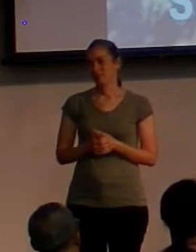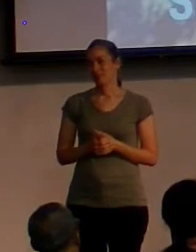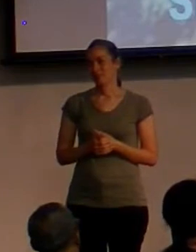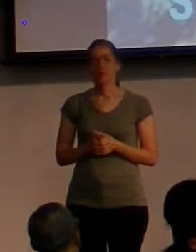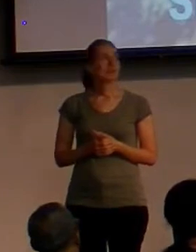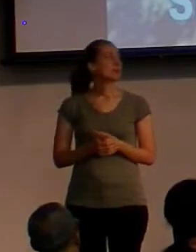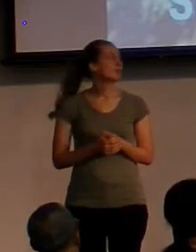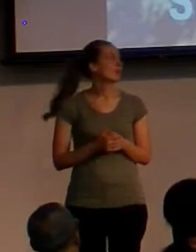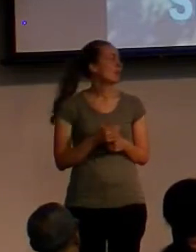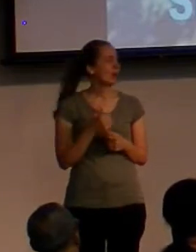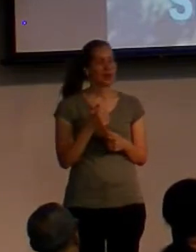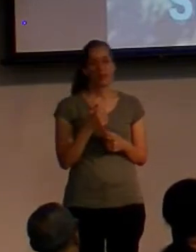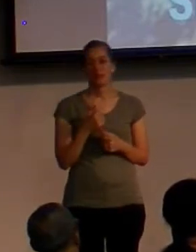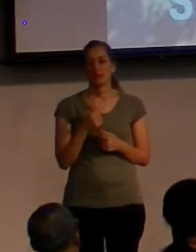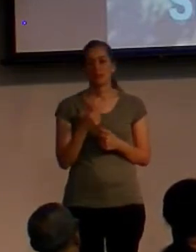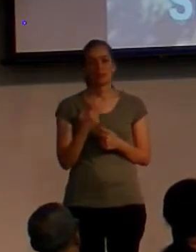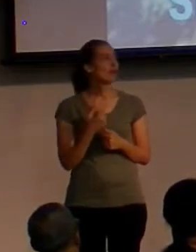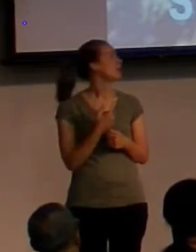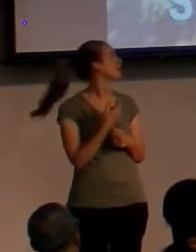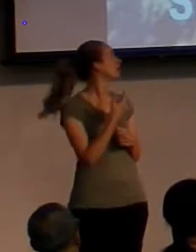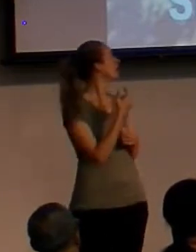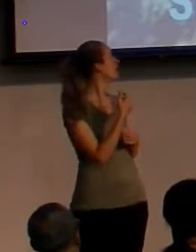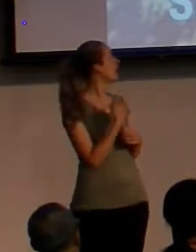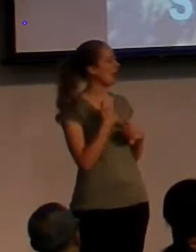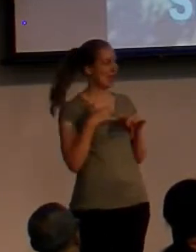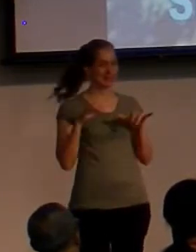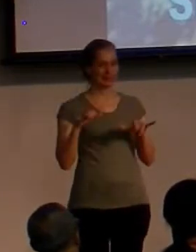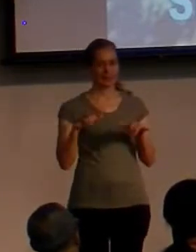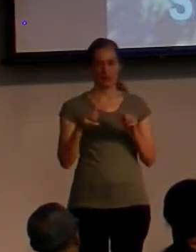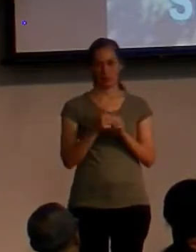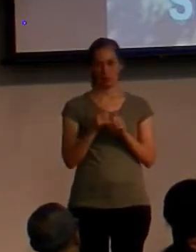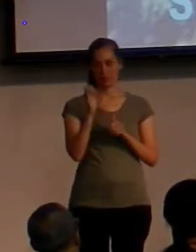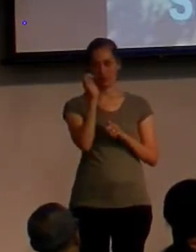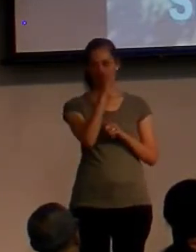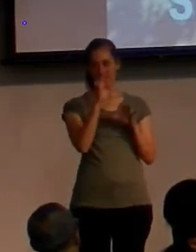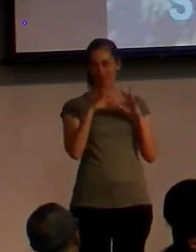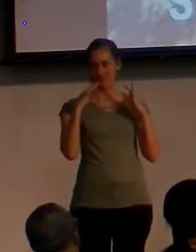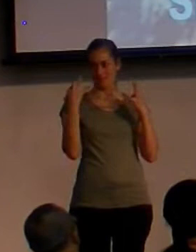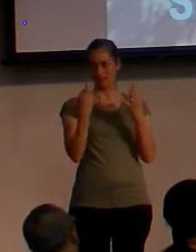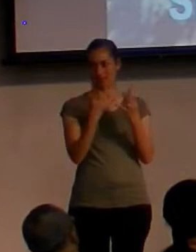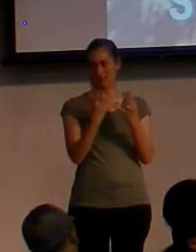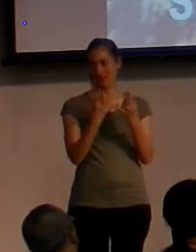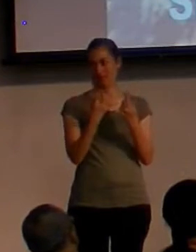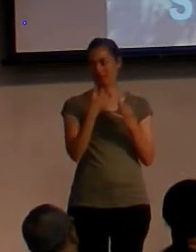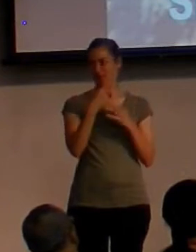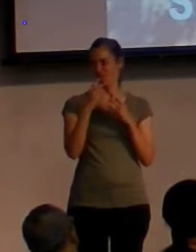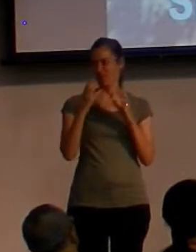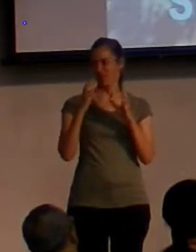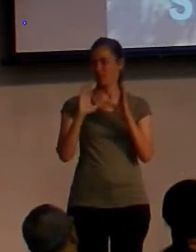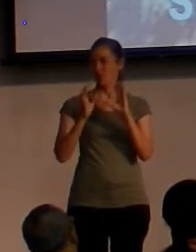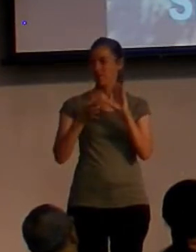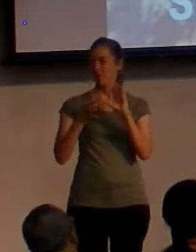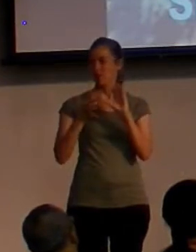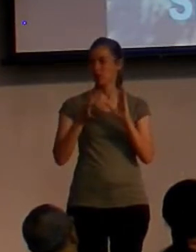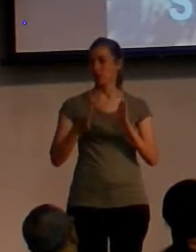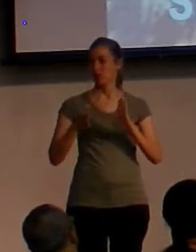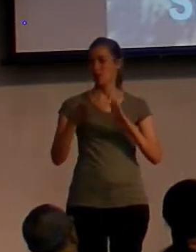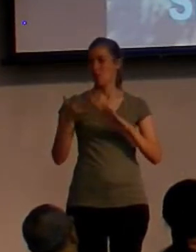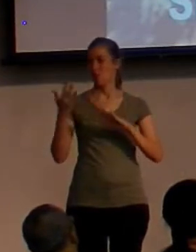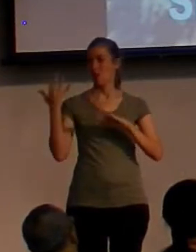I was hosted by Sisto and his family, a longtime convert, one of the early converts of Isaiah